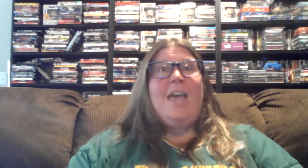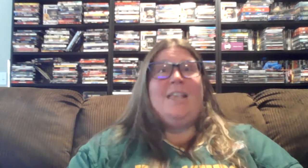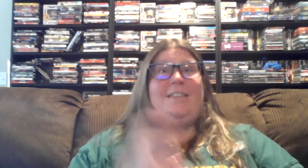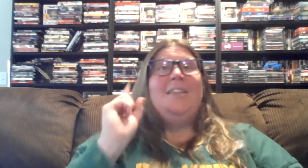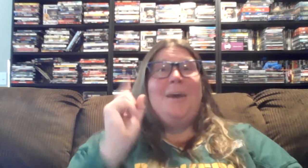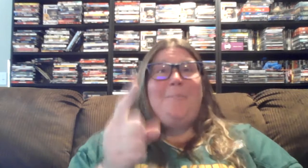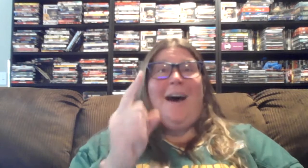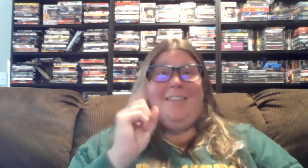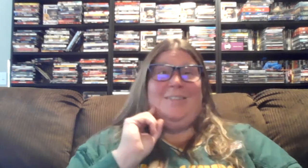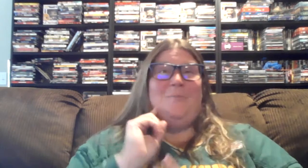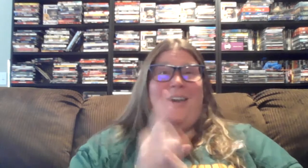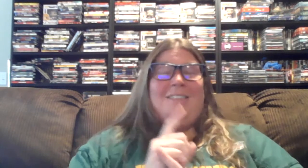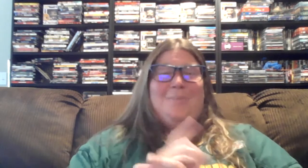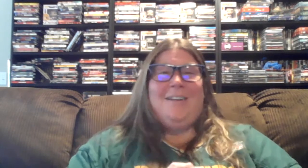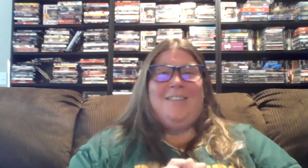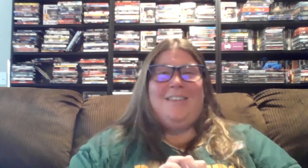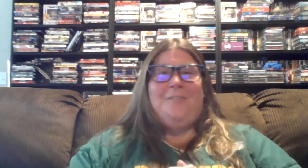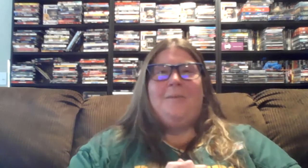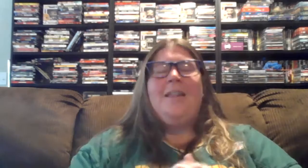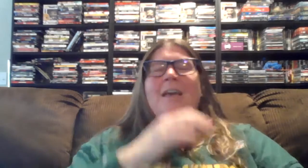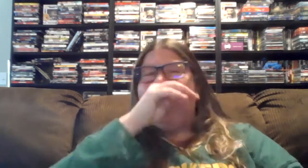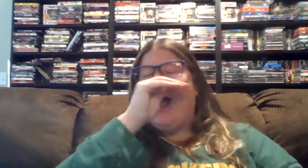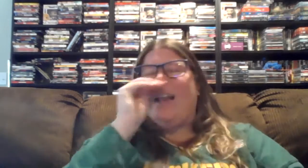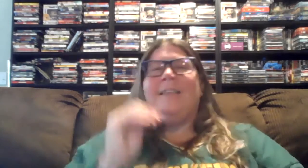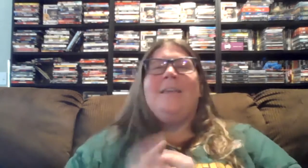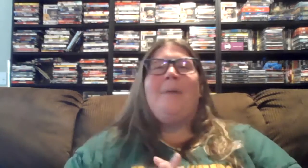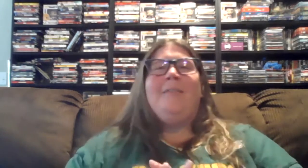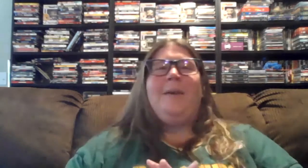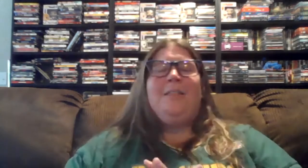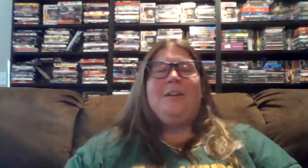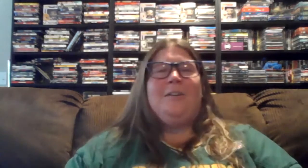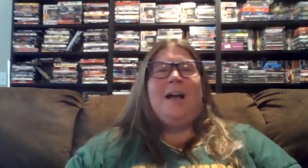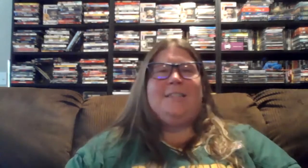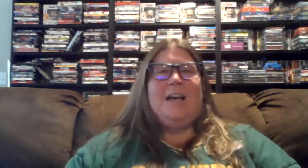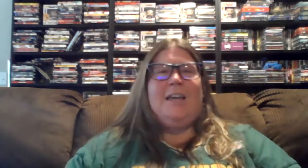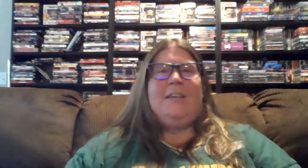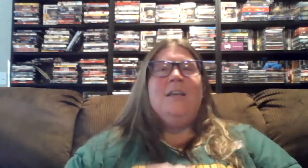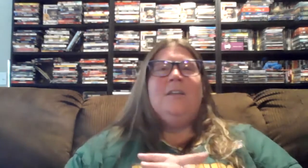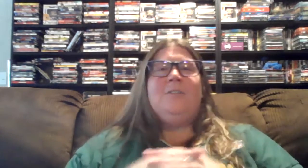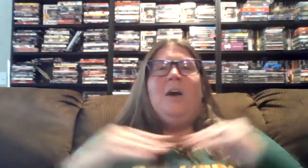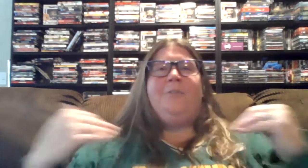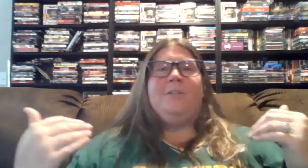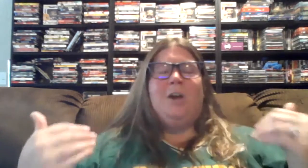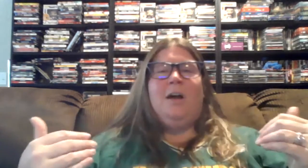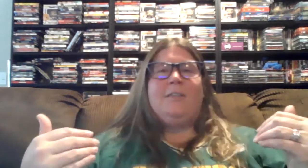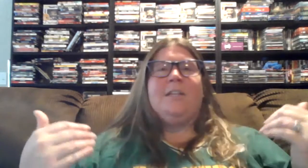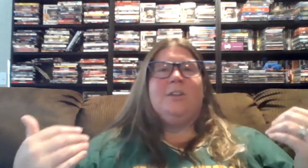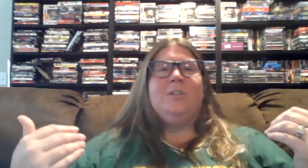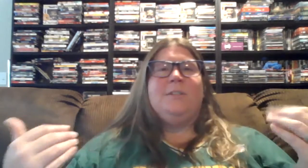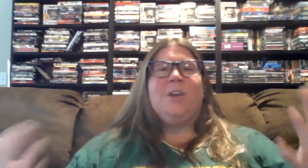is the best way to practice the alphabet. And honestly, the best way to learn a sign for a song is to learn to a